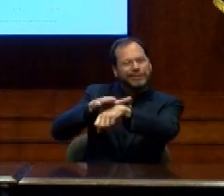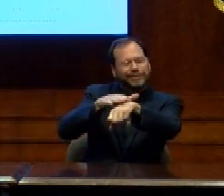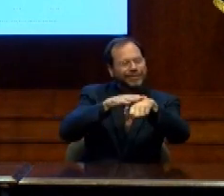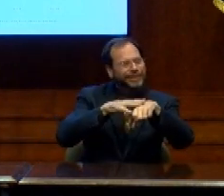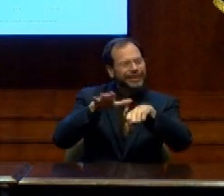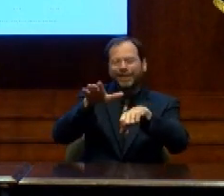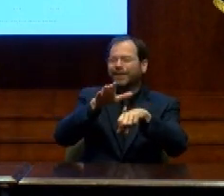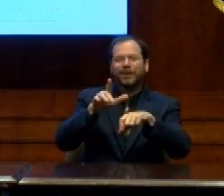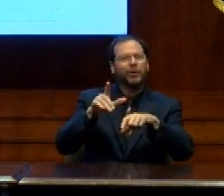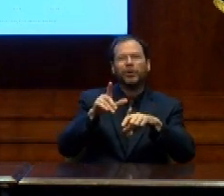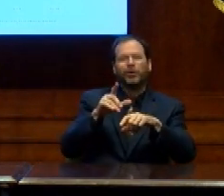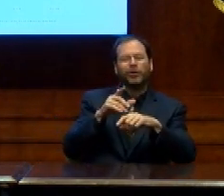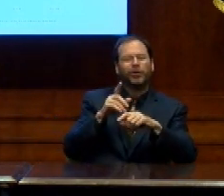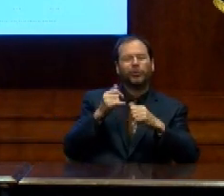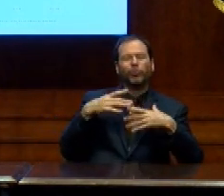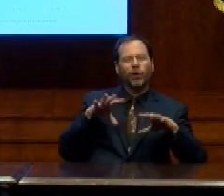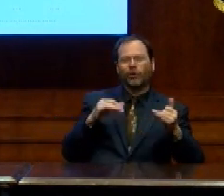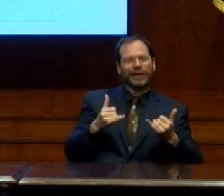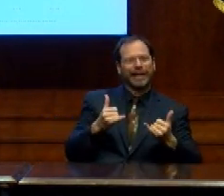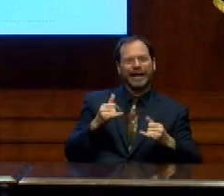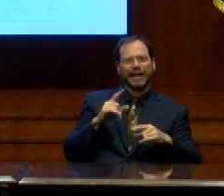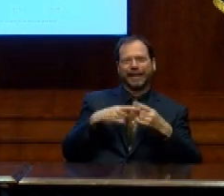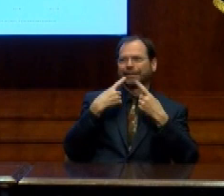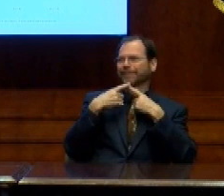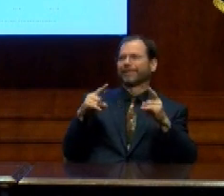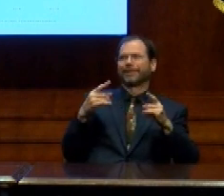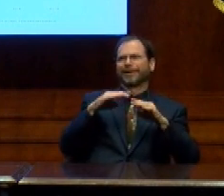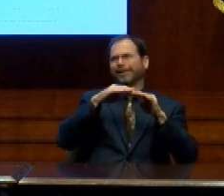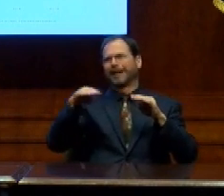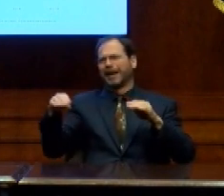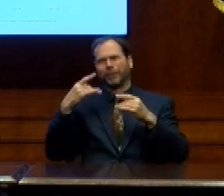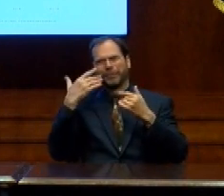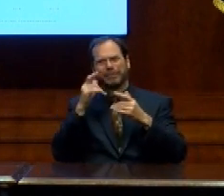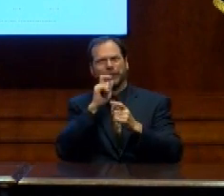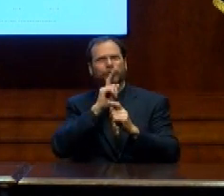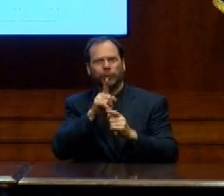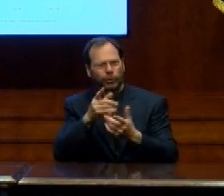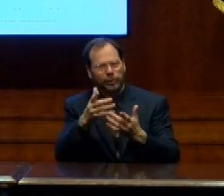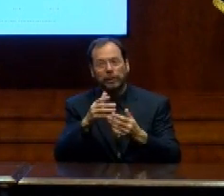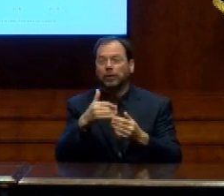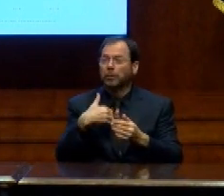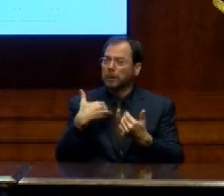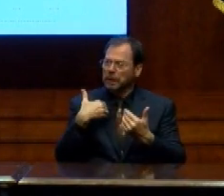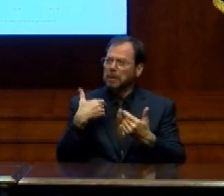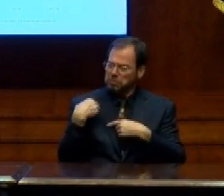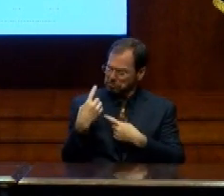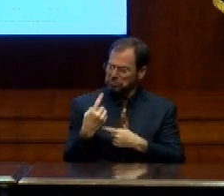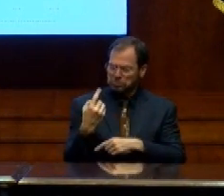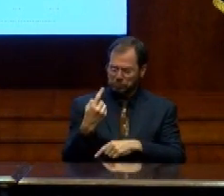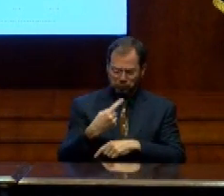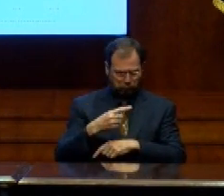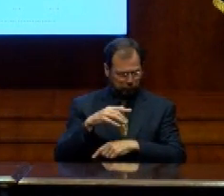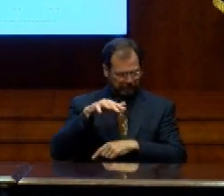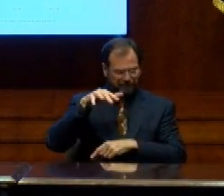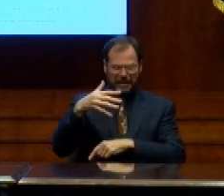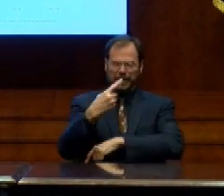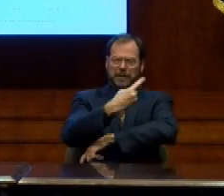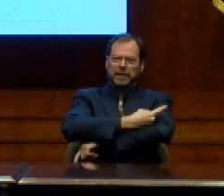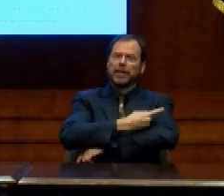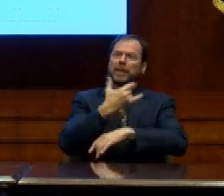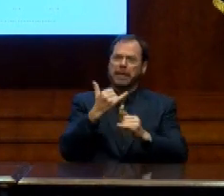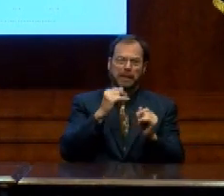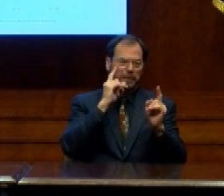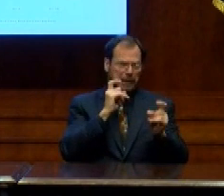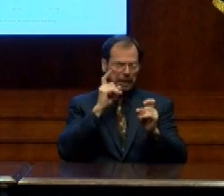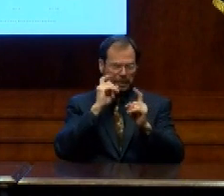say it's too early to declare that right now. It is good, however, that we've had 5 days